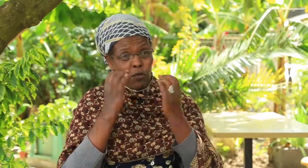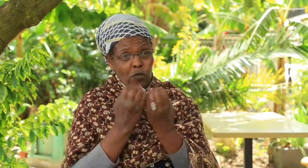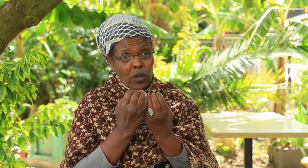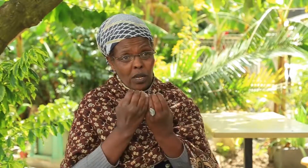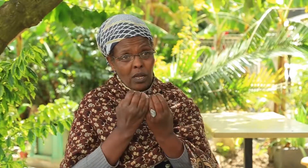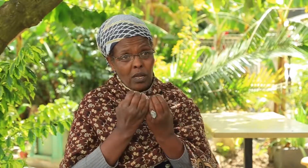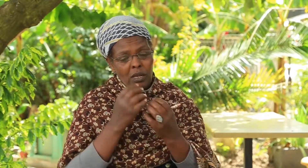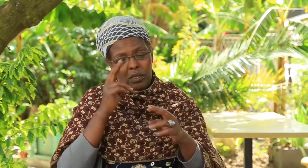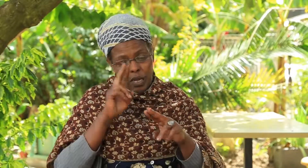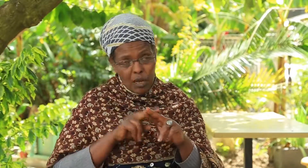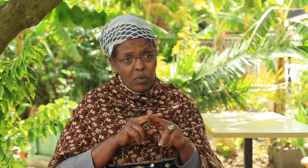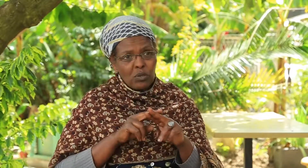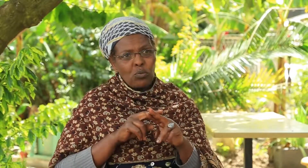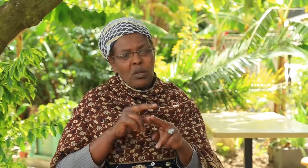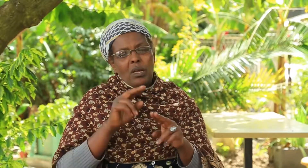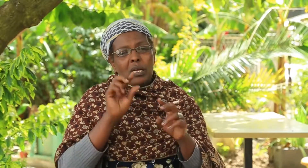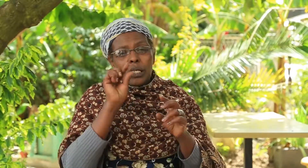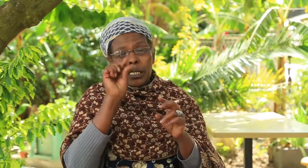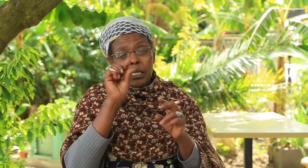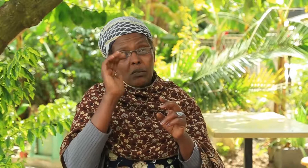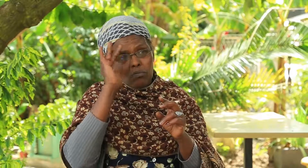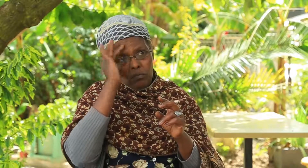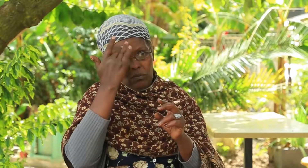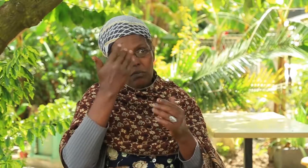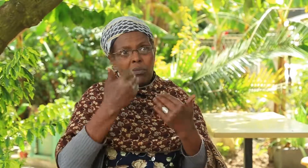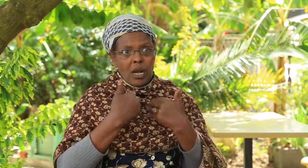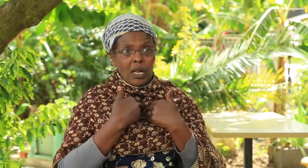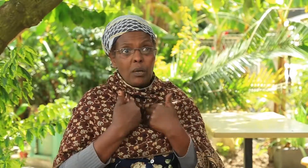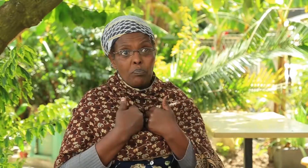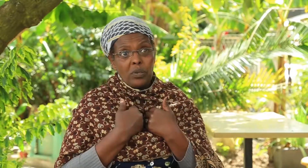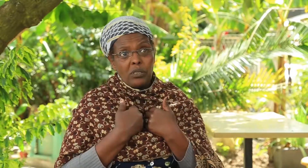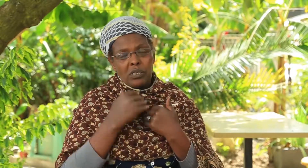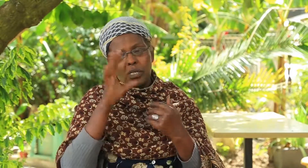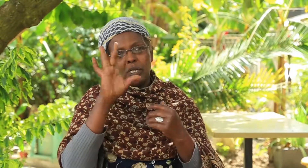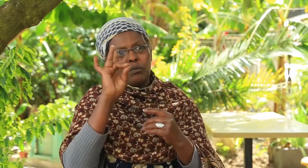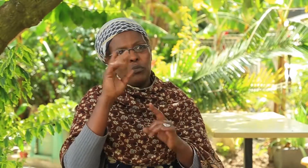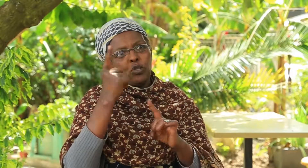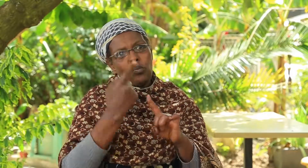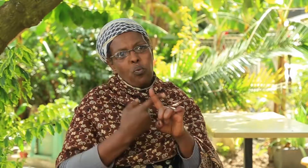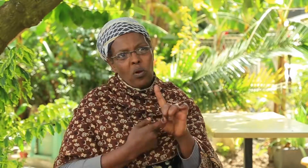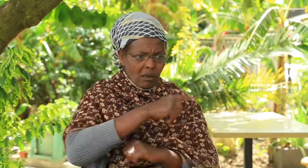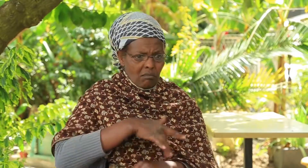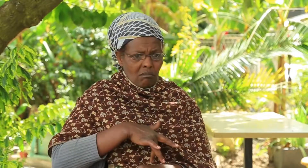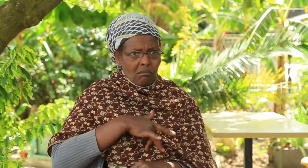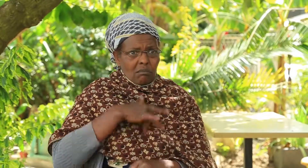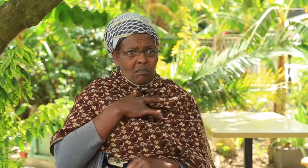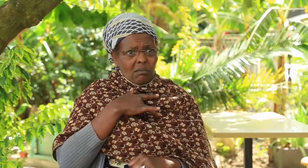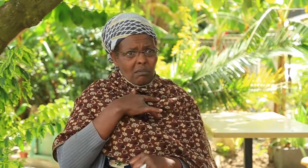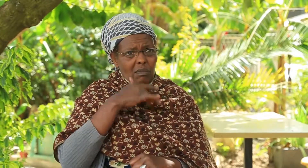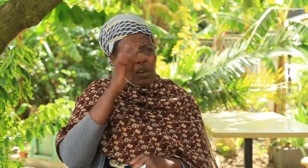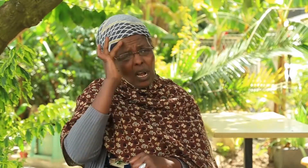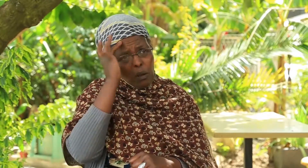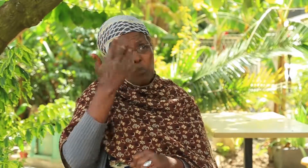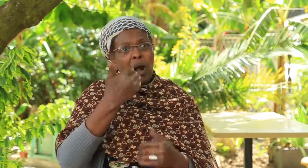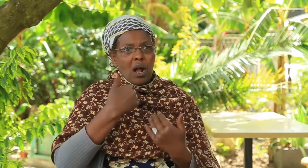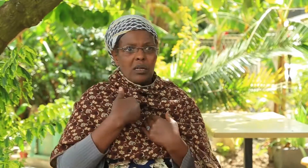said, "Don't worry, it will be okay." After 8 months, I felt sick. I asked my mother and